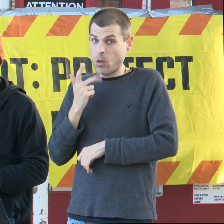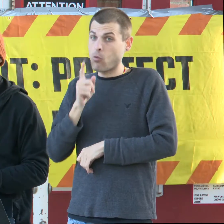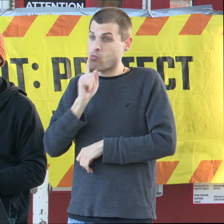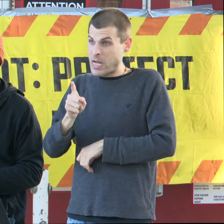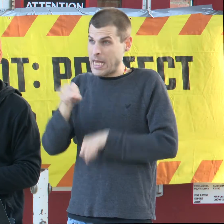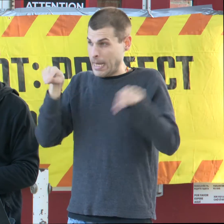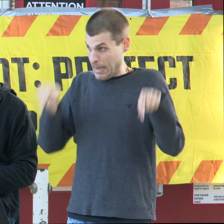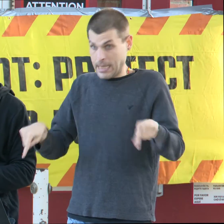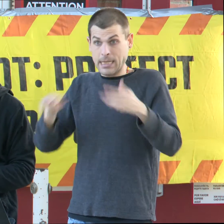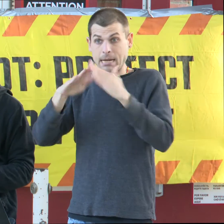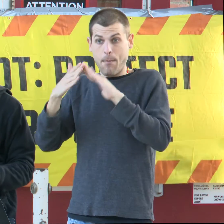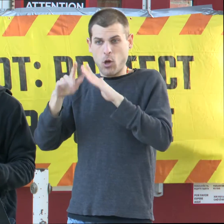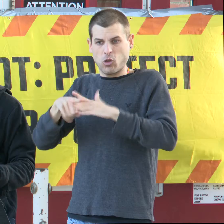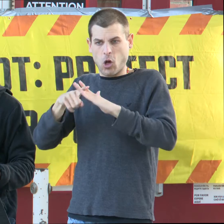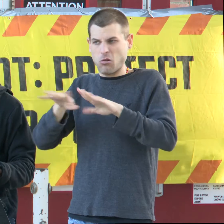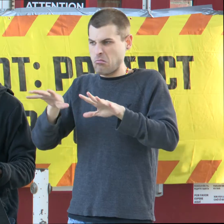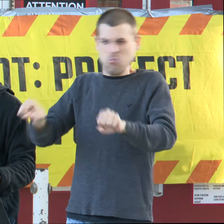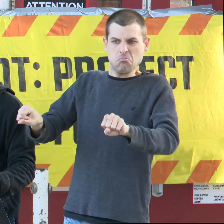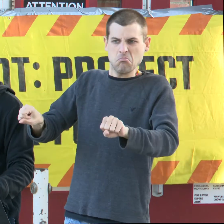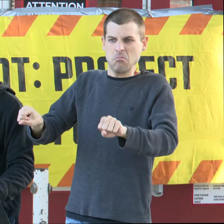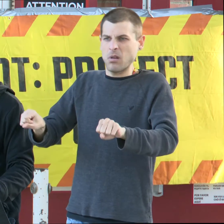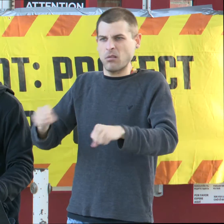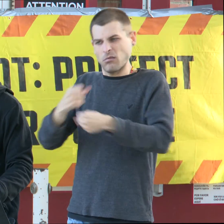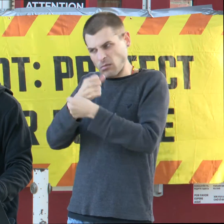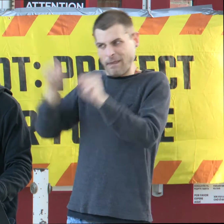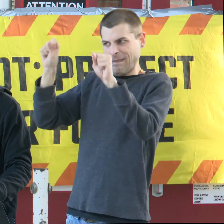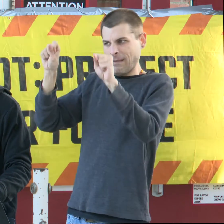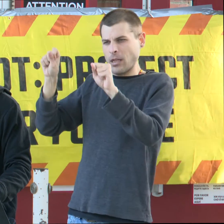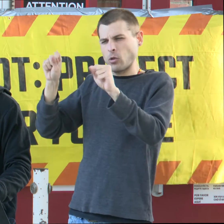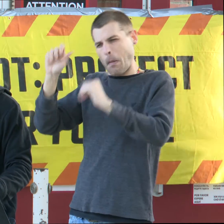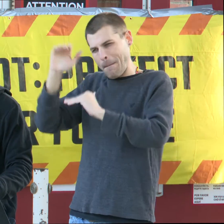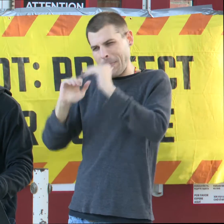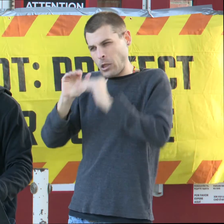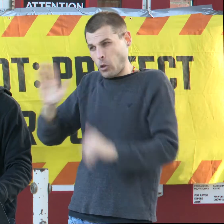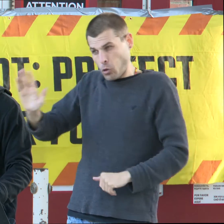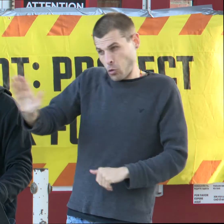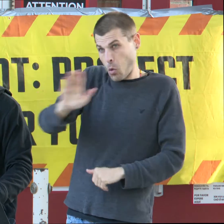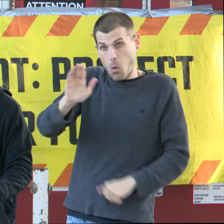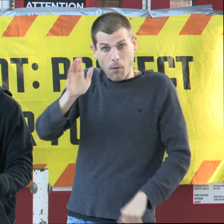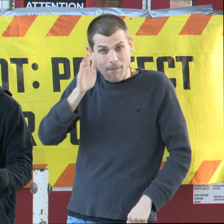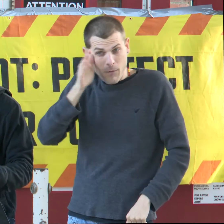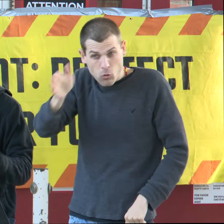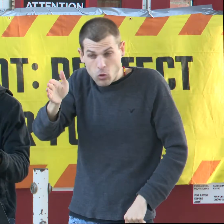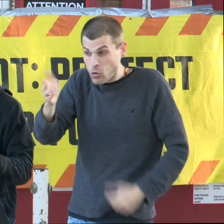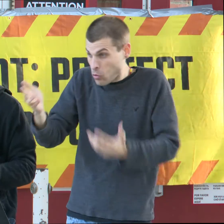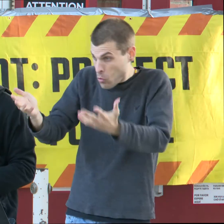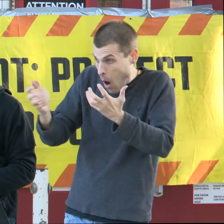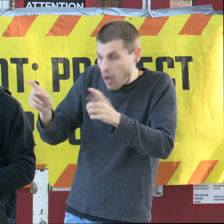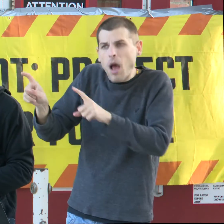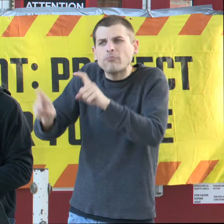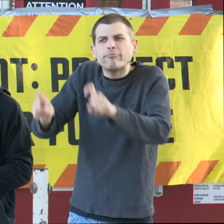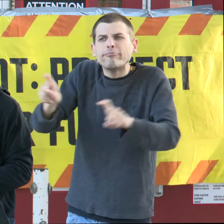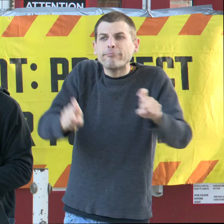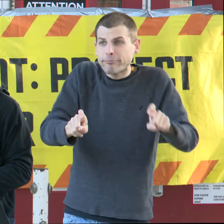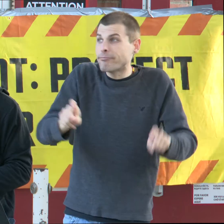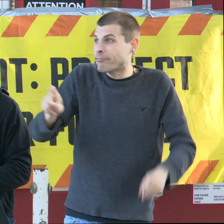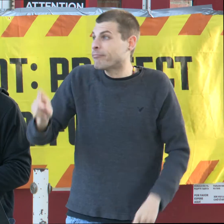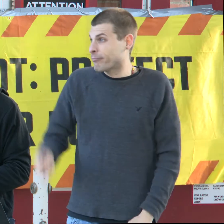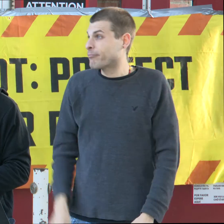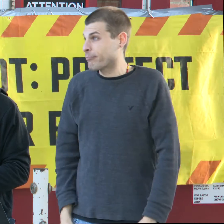this neighborhood. This is beginning to work on your futures, as well as my children's futures and their children's